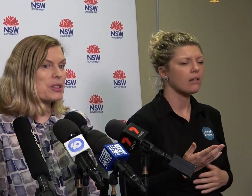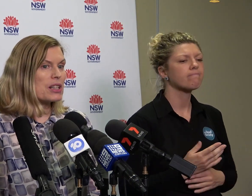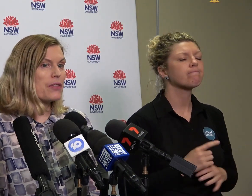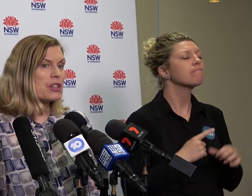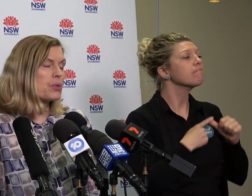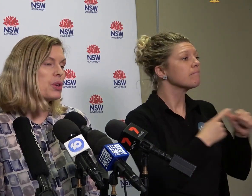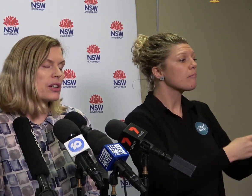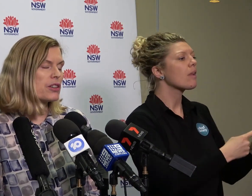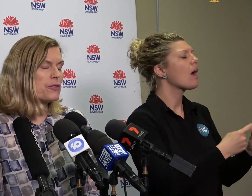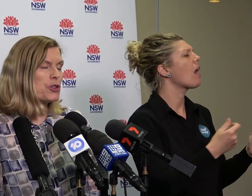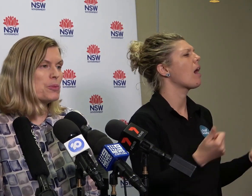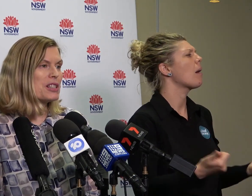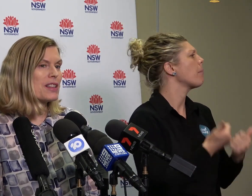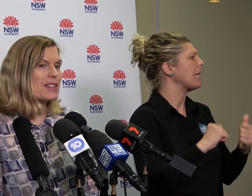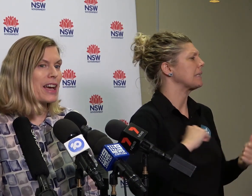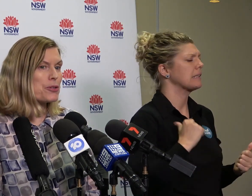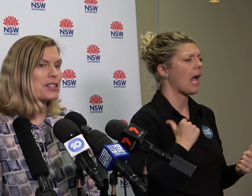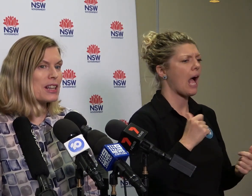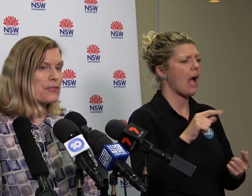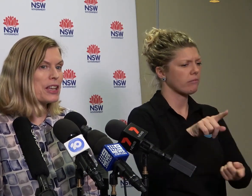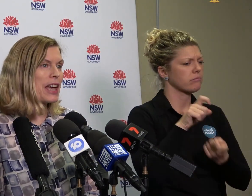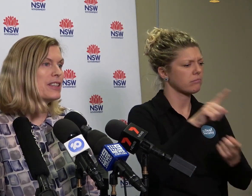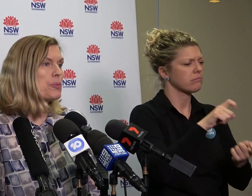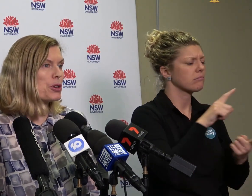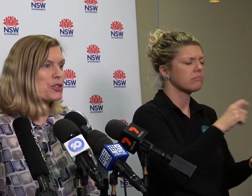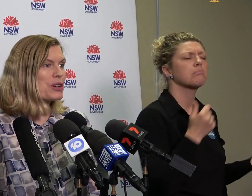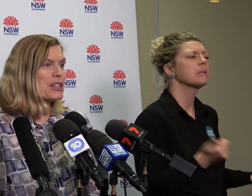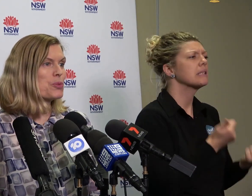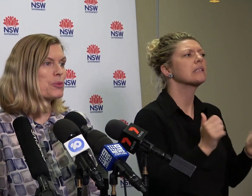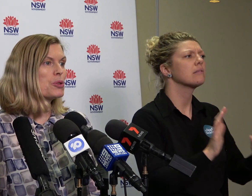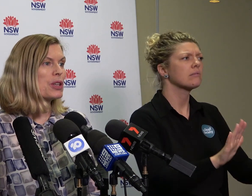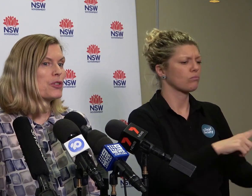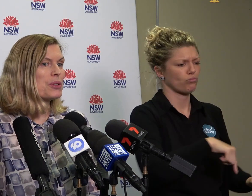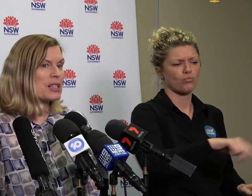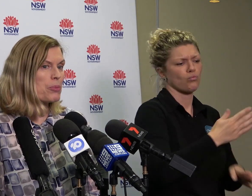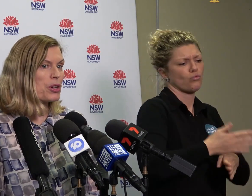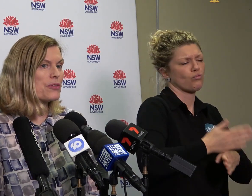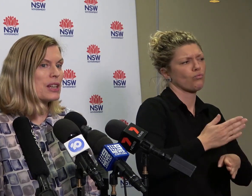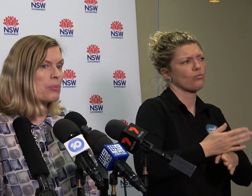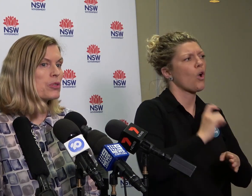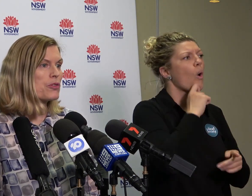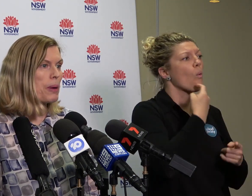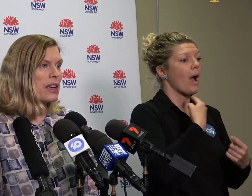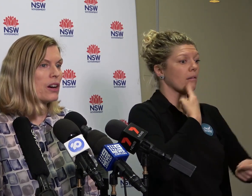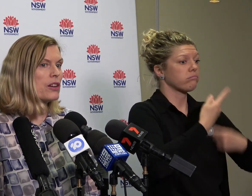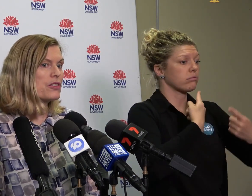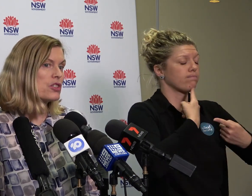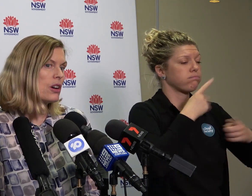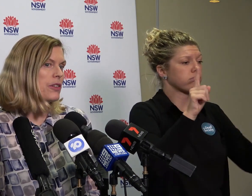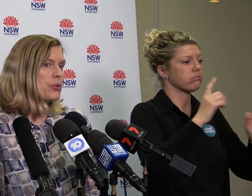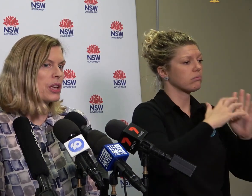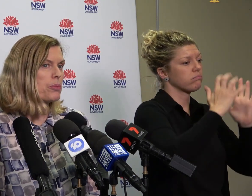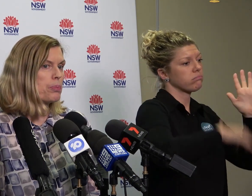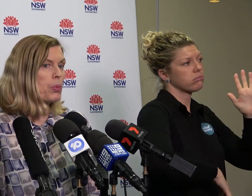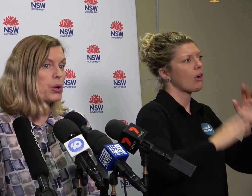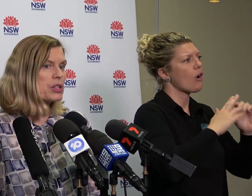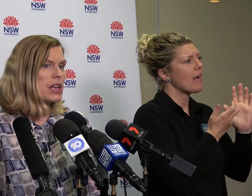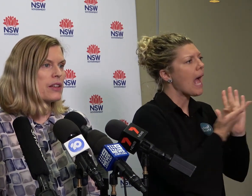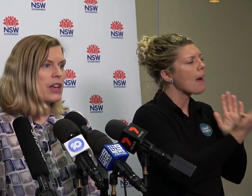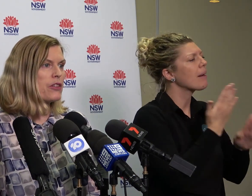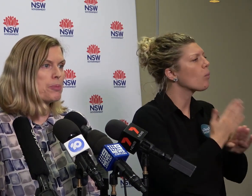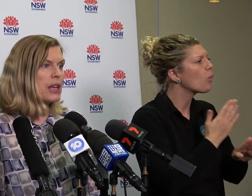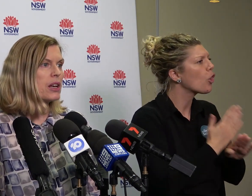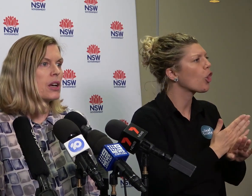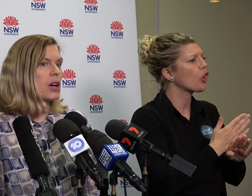is adequate staffing. So all I can confirm is that there's adequate staffing, and in the press release we will give you a summary of the number of healthcare